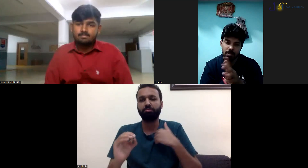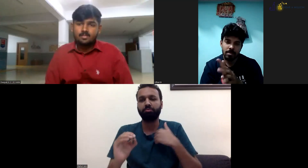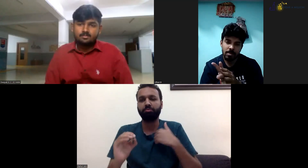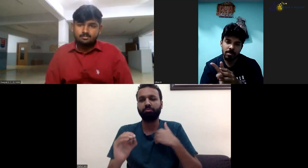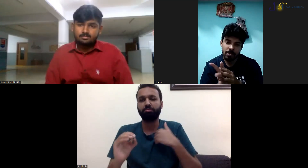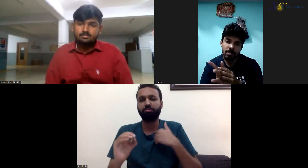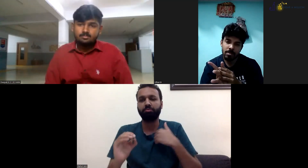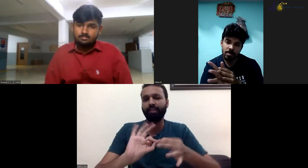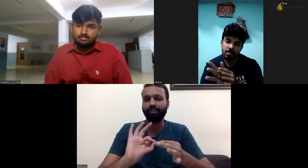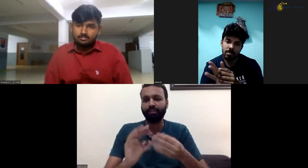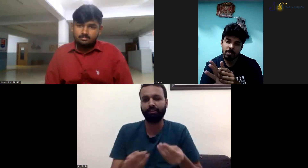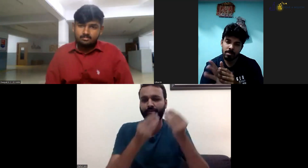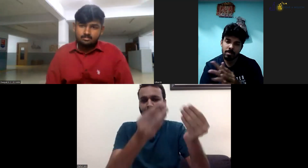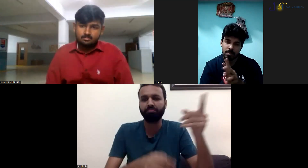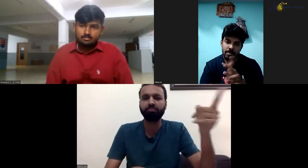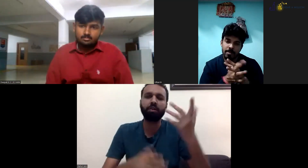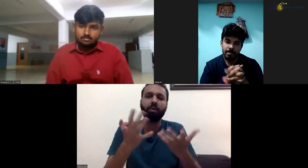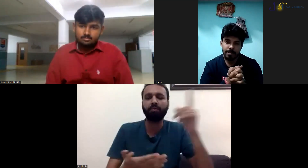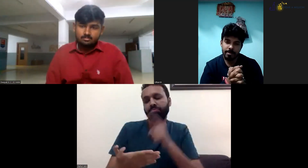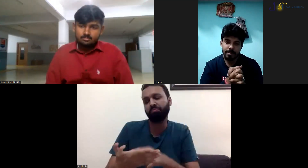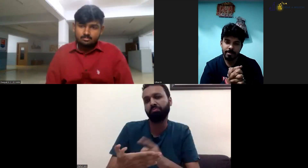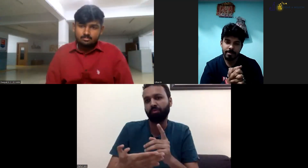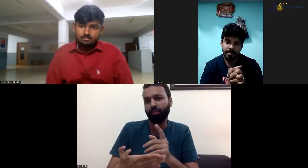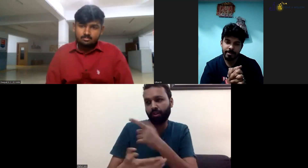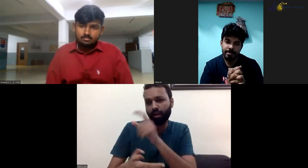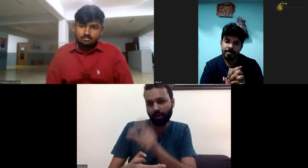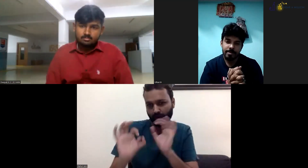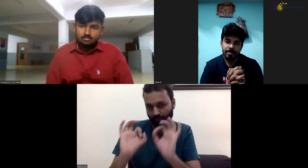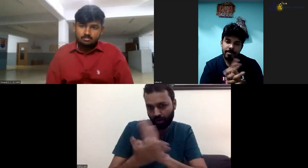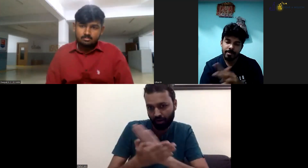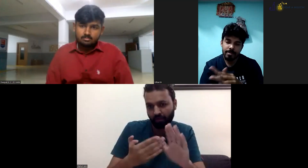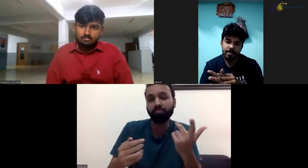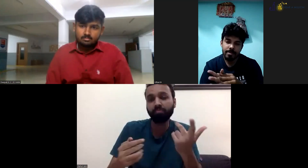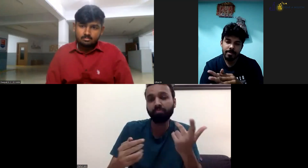decision. So I basically had a fixed plan.